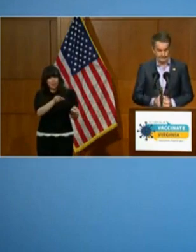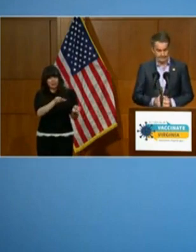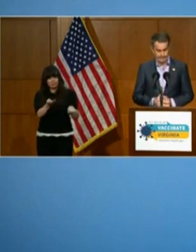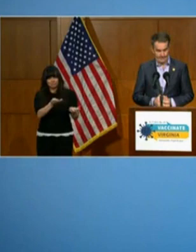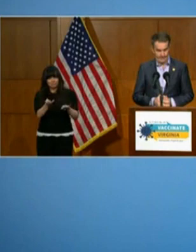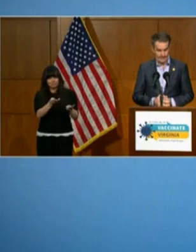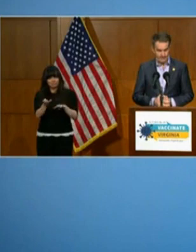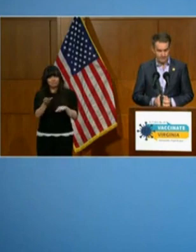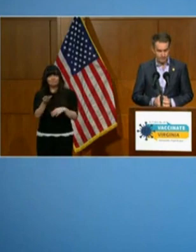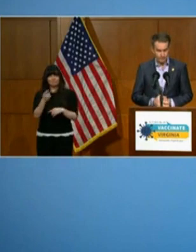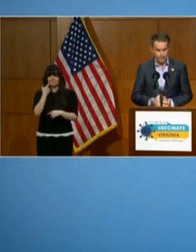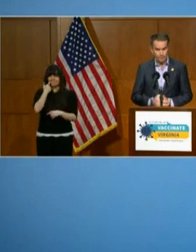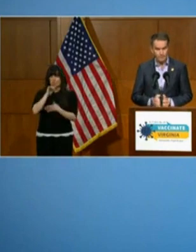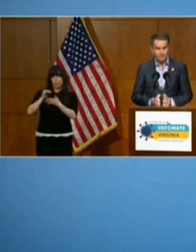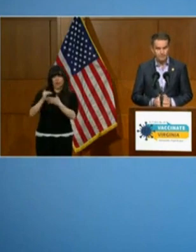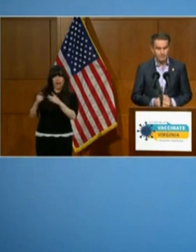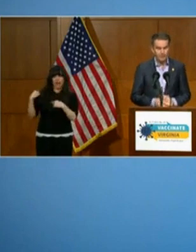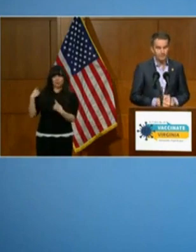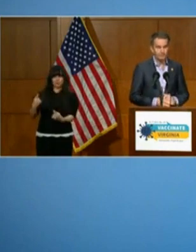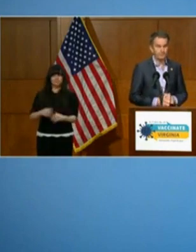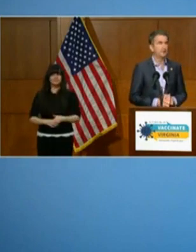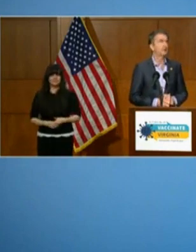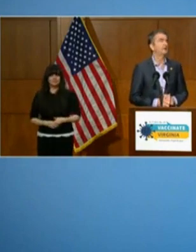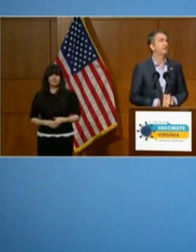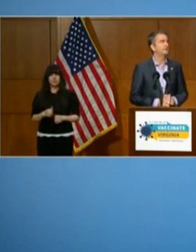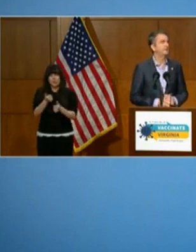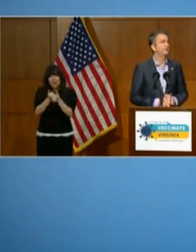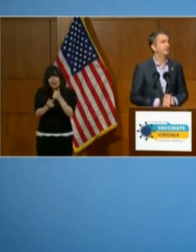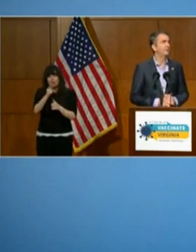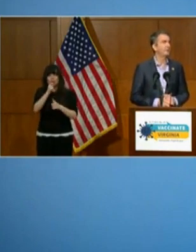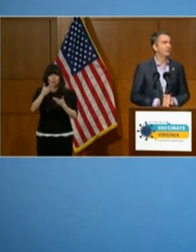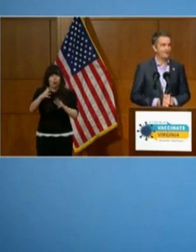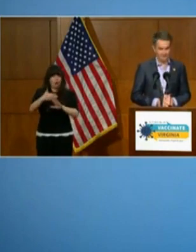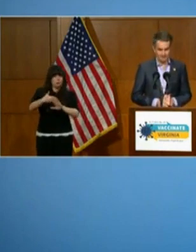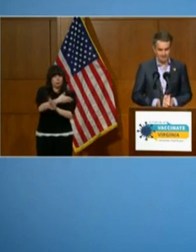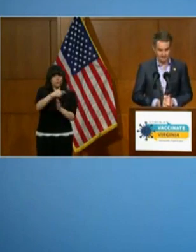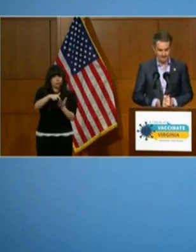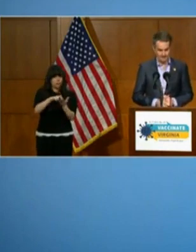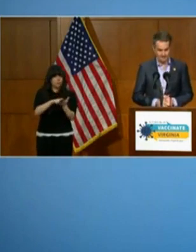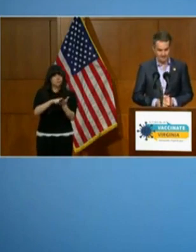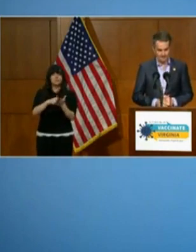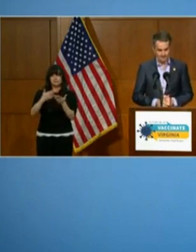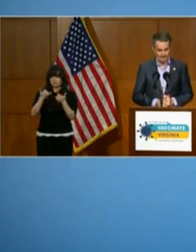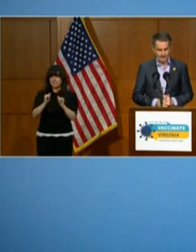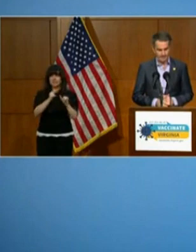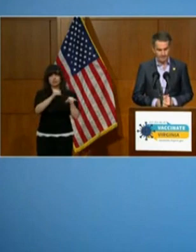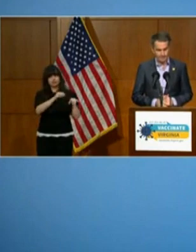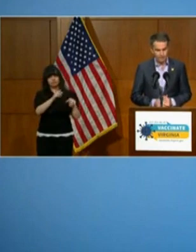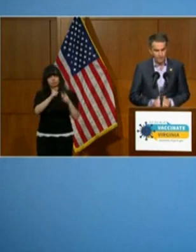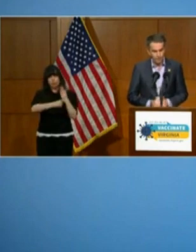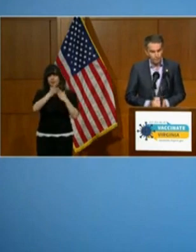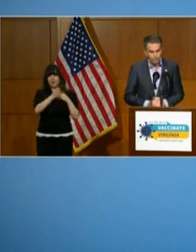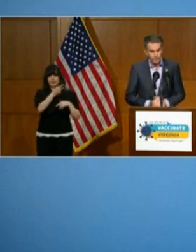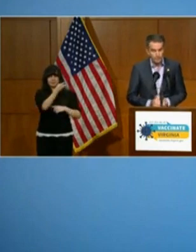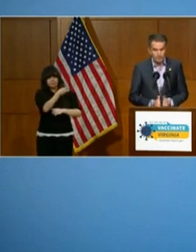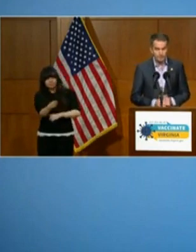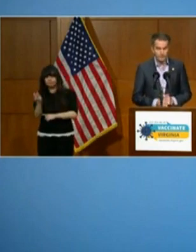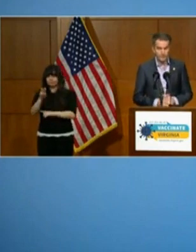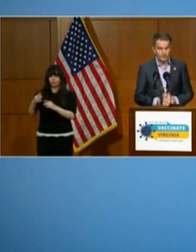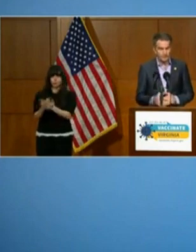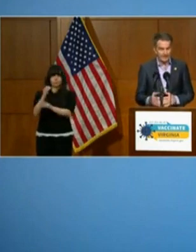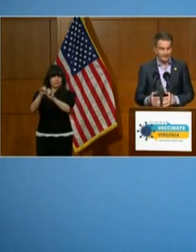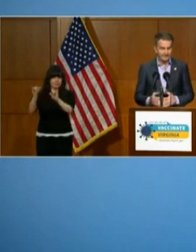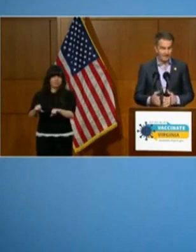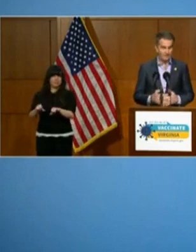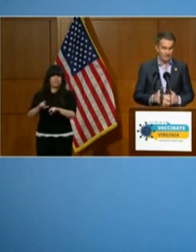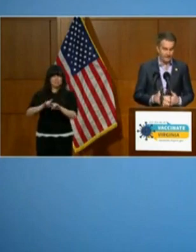weekend. Everyone who previously registered is still on the list. But if you know you pre-registered